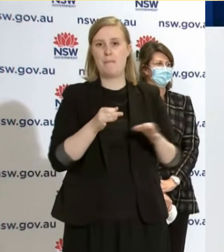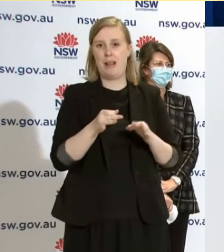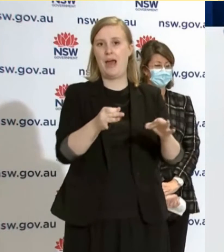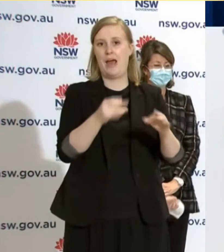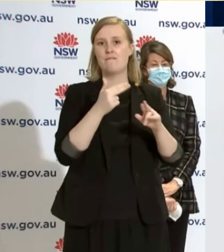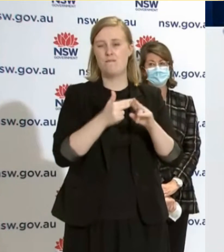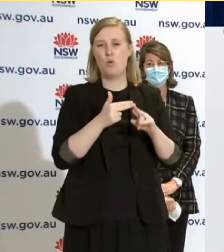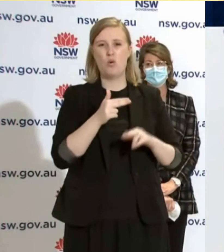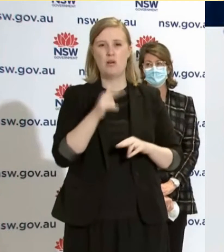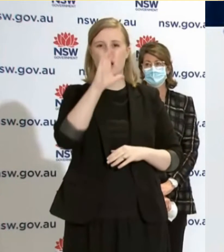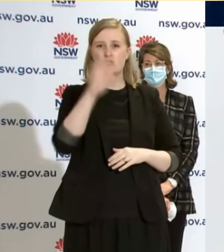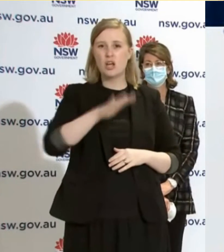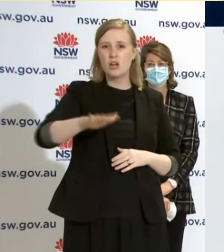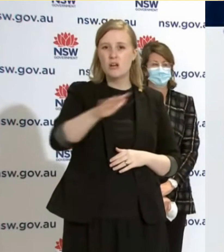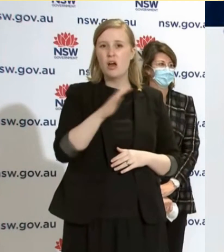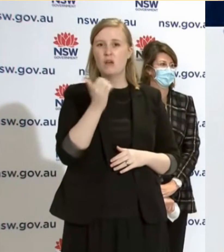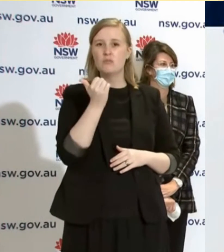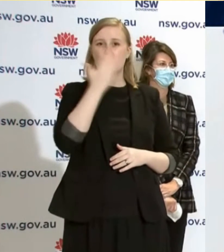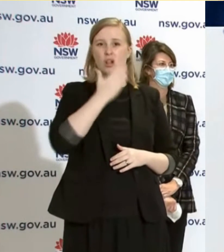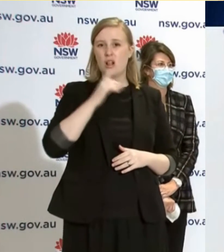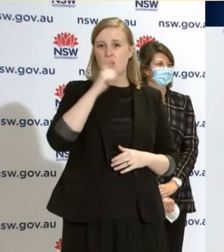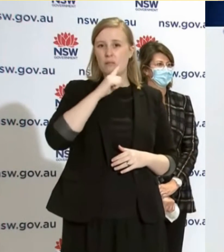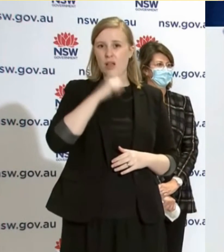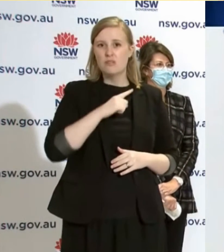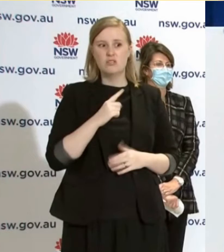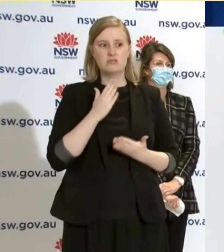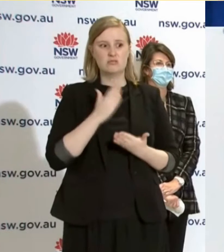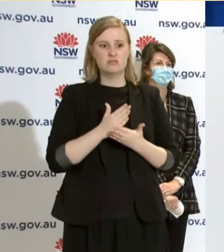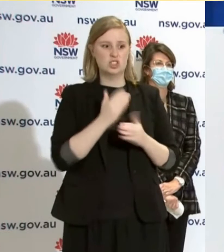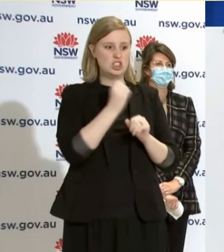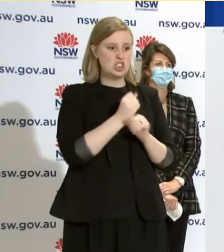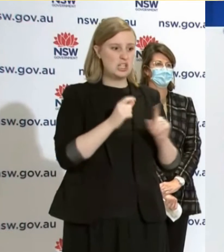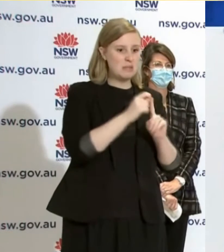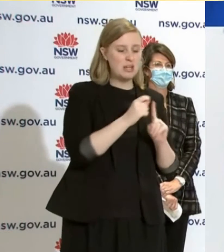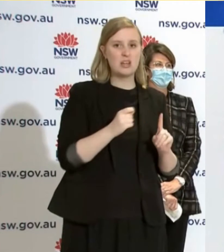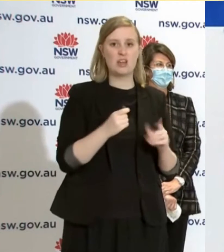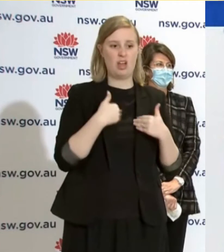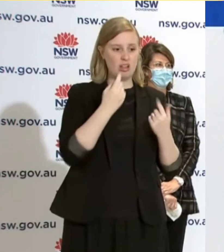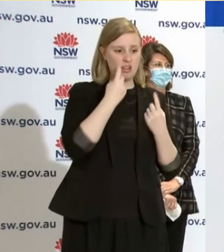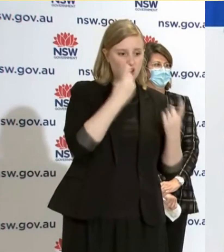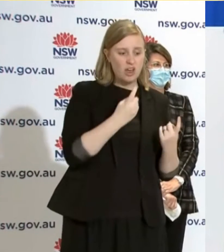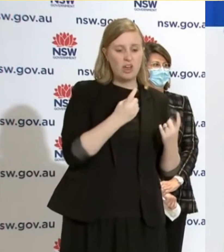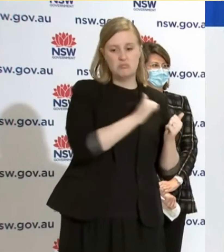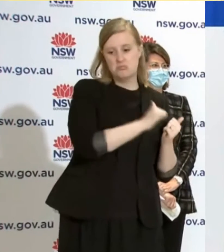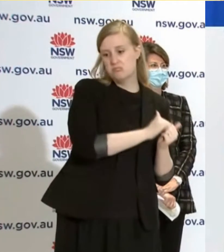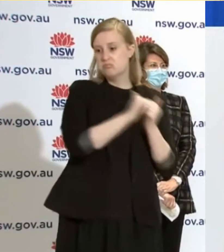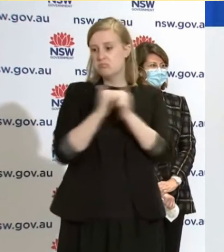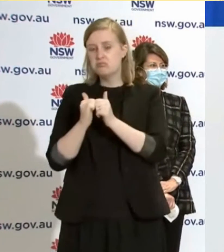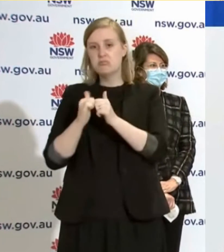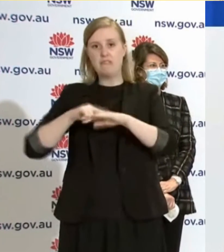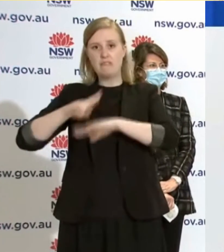just acknowledge that it's a real partnership between the GPs, primary health care, but the Commonwealth and the state. And